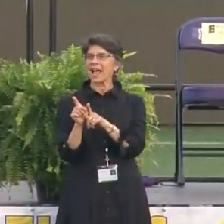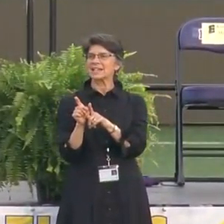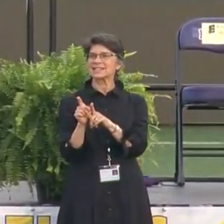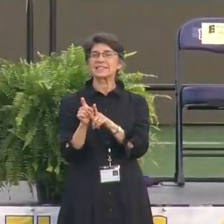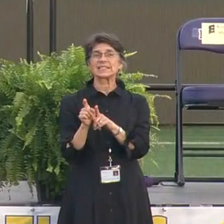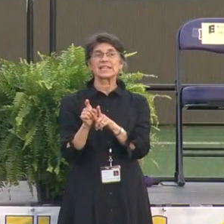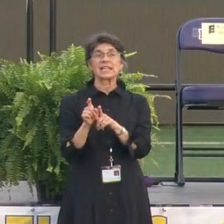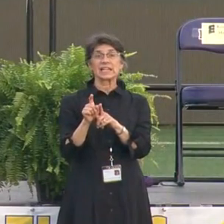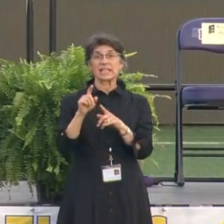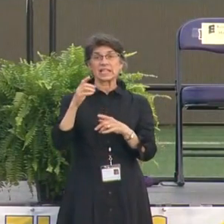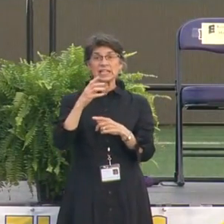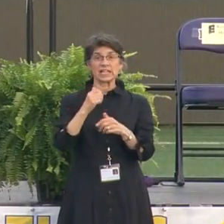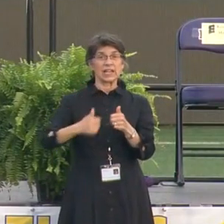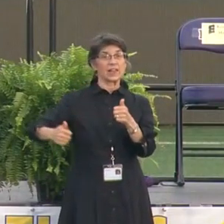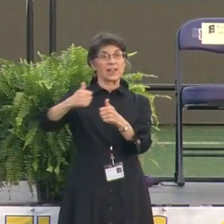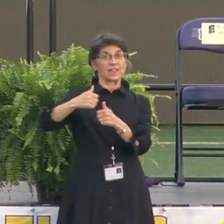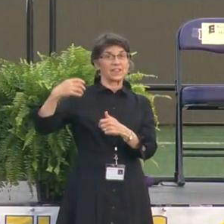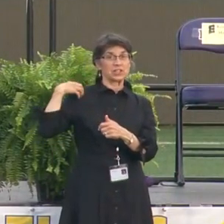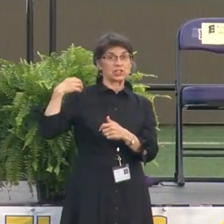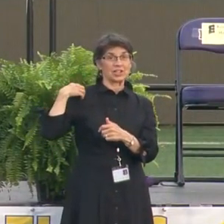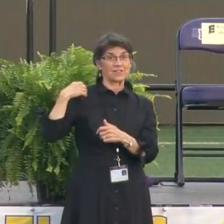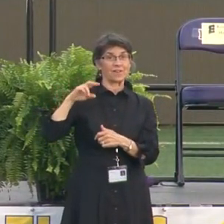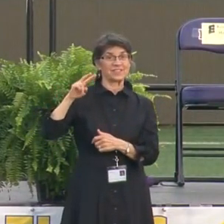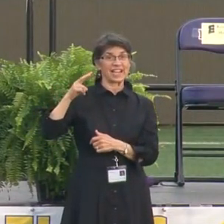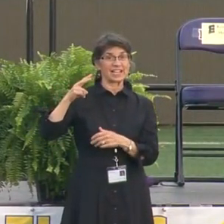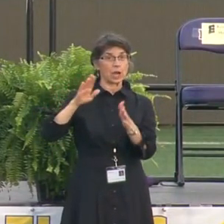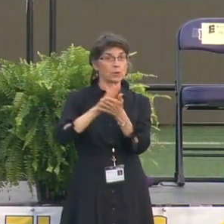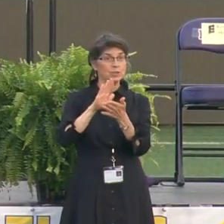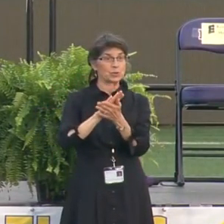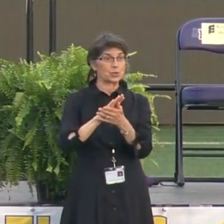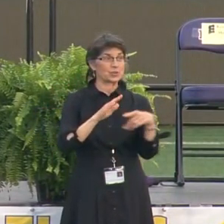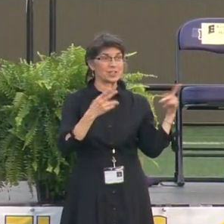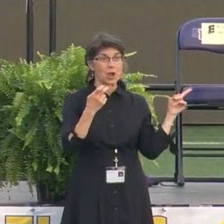Secondary Schools, Mr. Mike Hernandez, you know him.